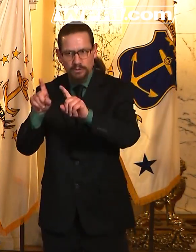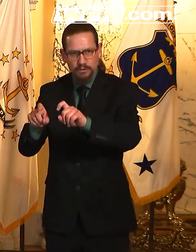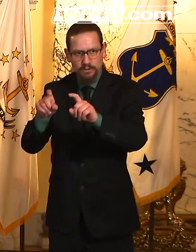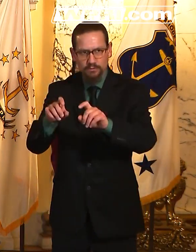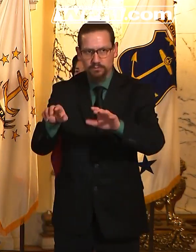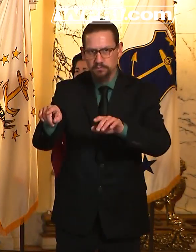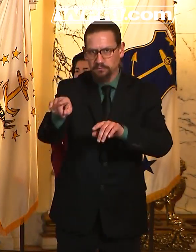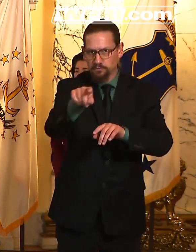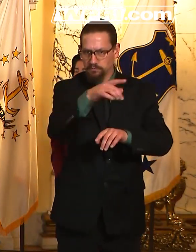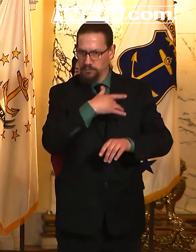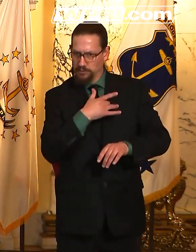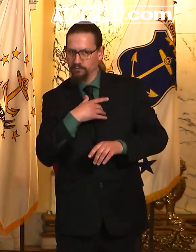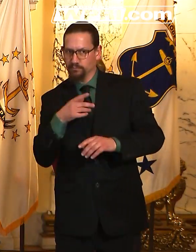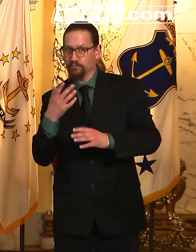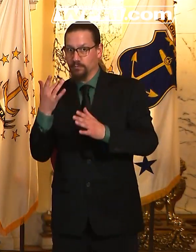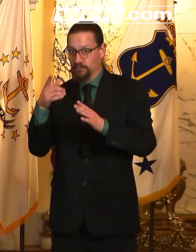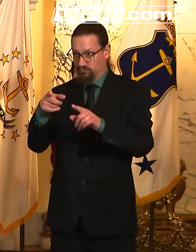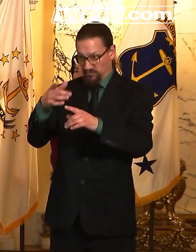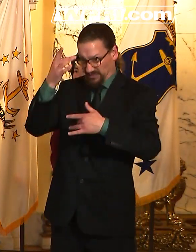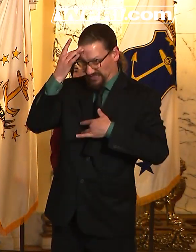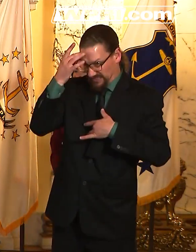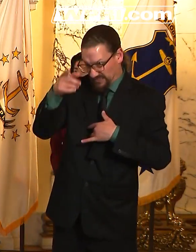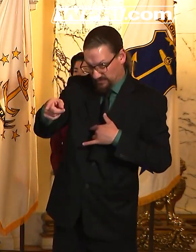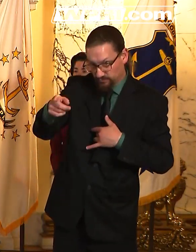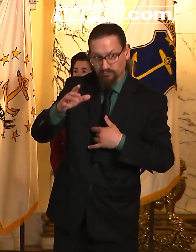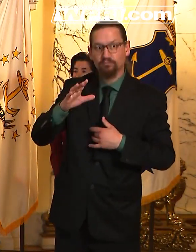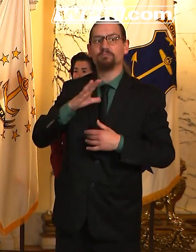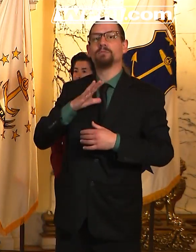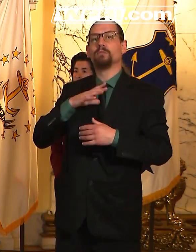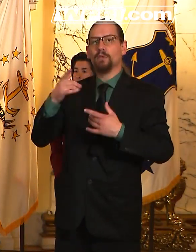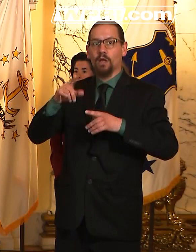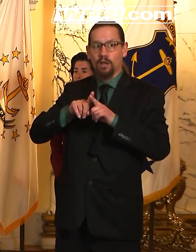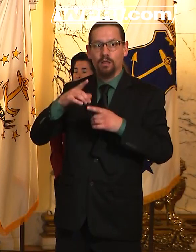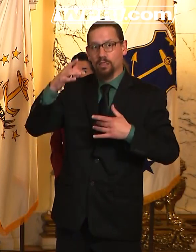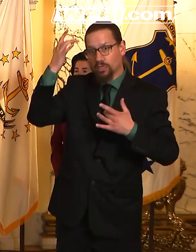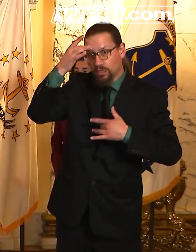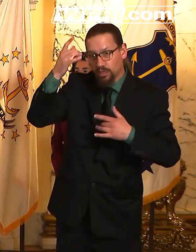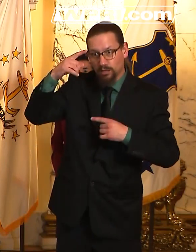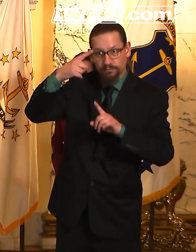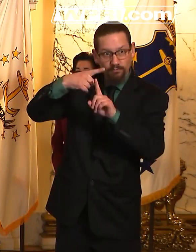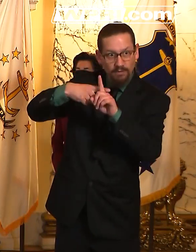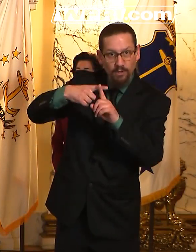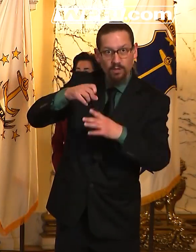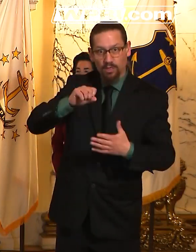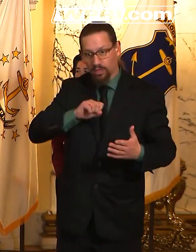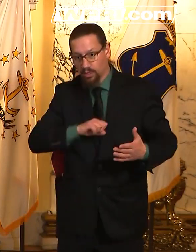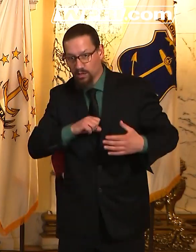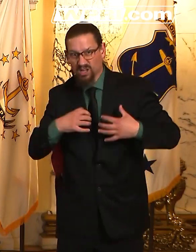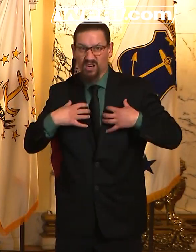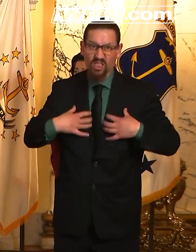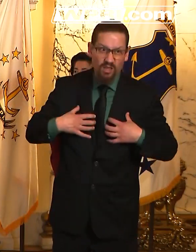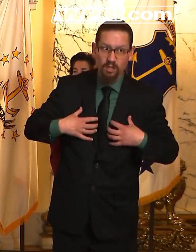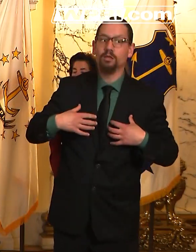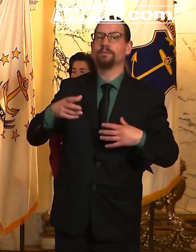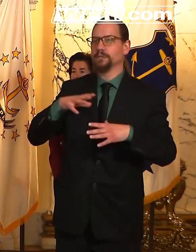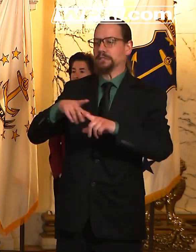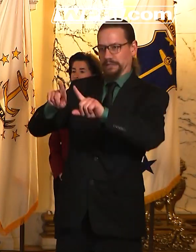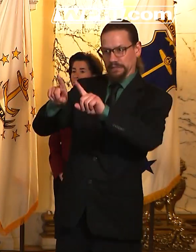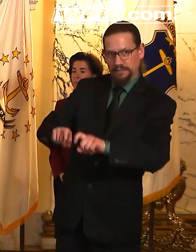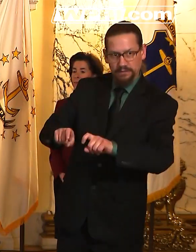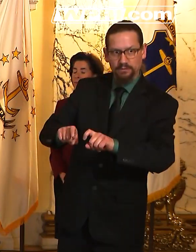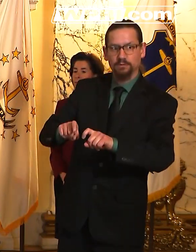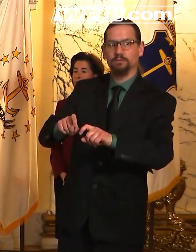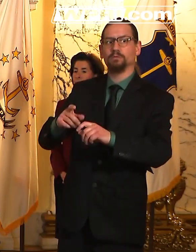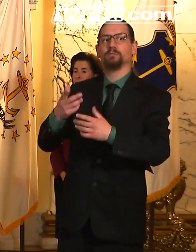if they have symptoms and they are positive for COVID-19, be isolated, and obtain who their contacts are.